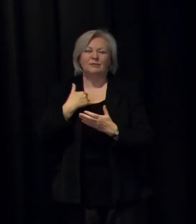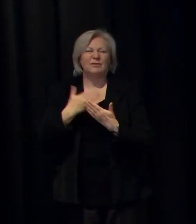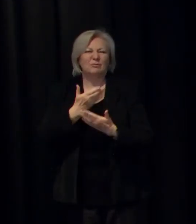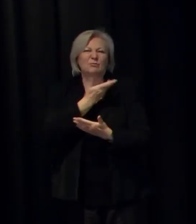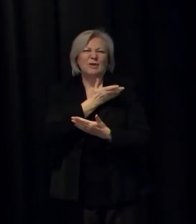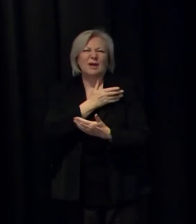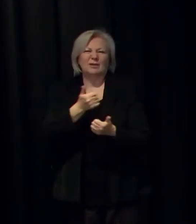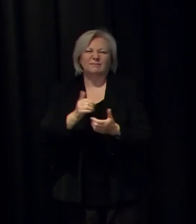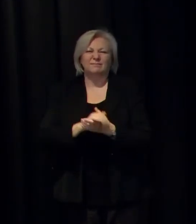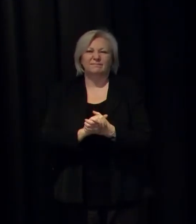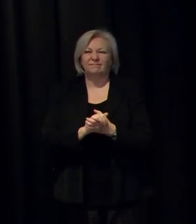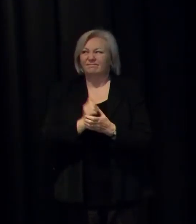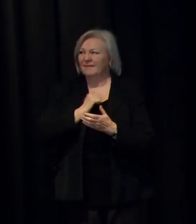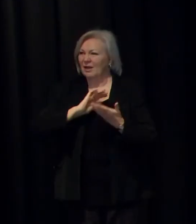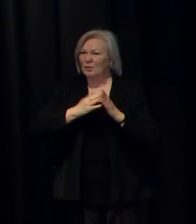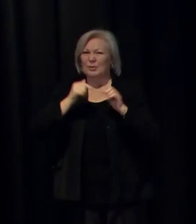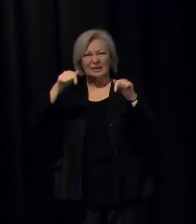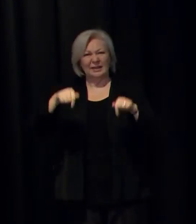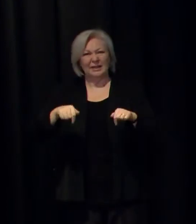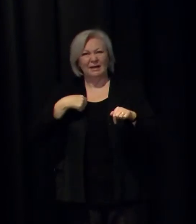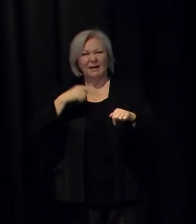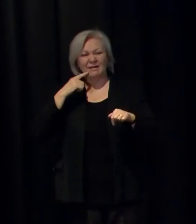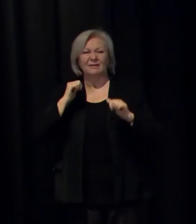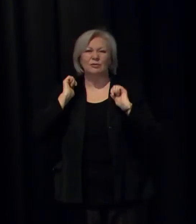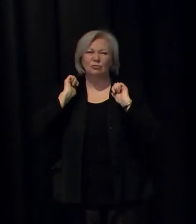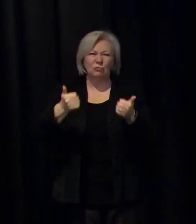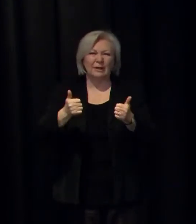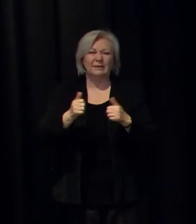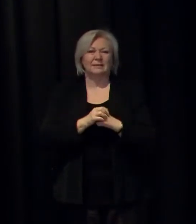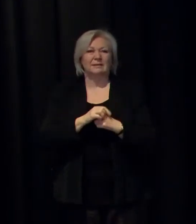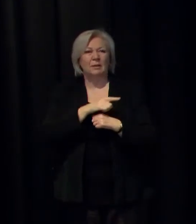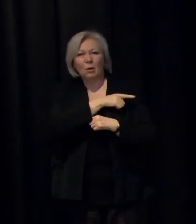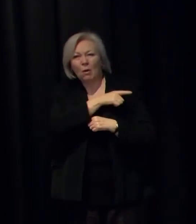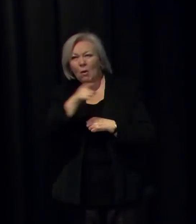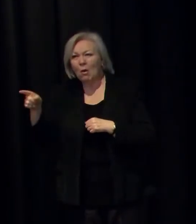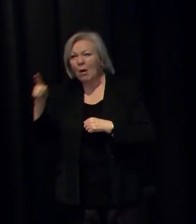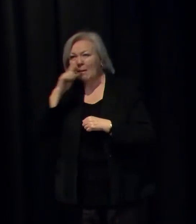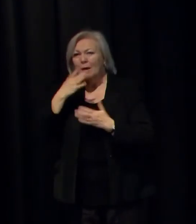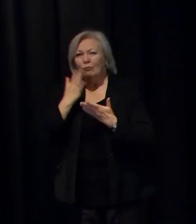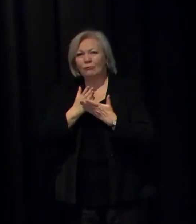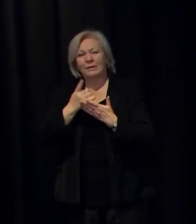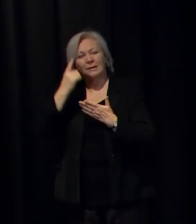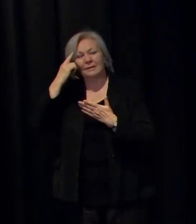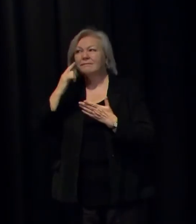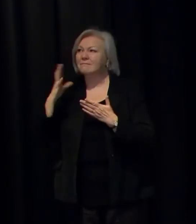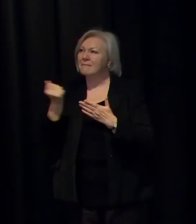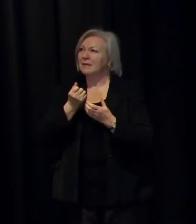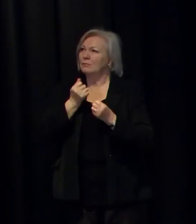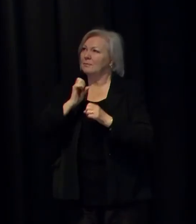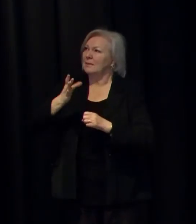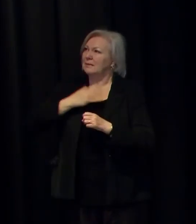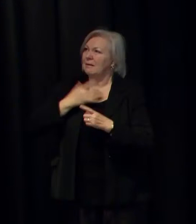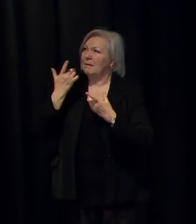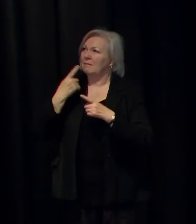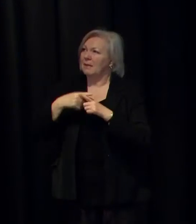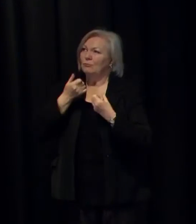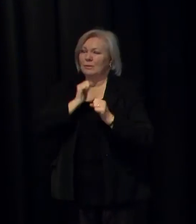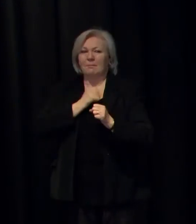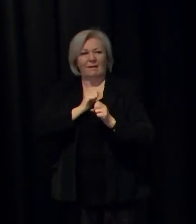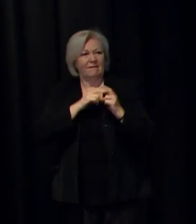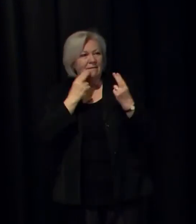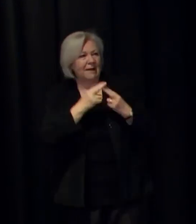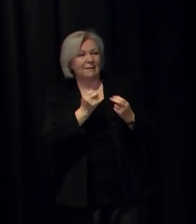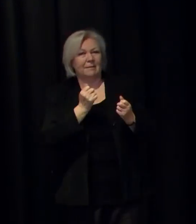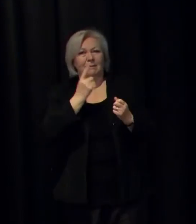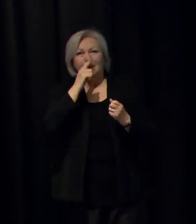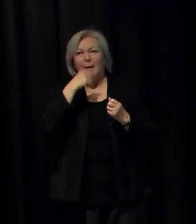proud of our community coming forward, making these decisions to protect themselves, to protect the people they love, and to